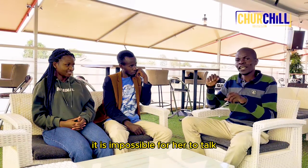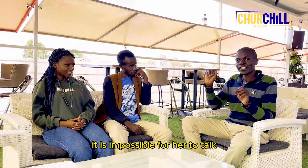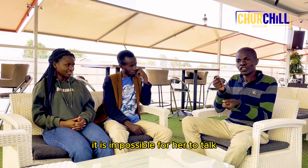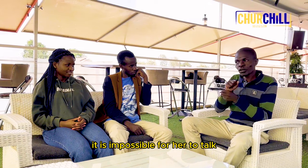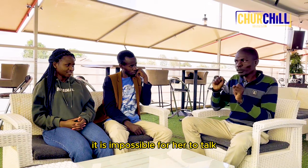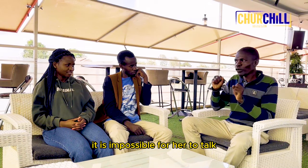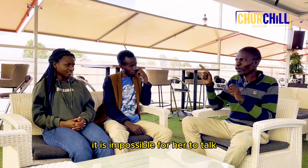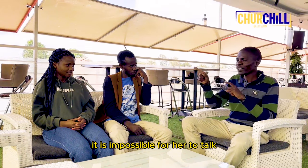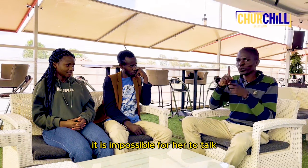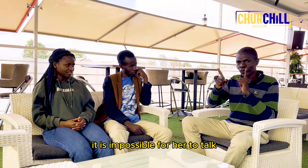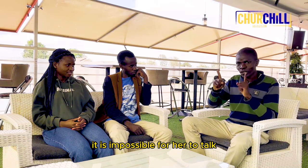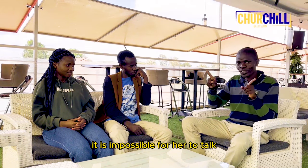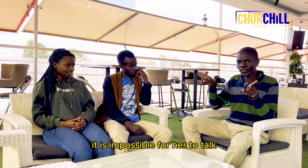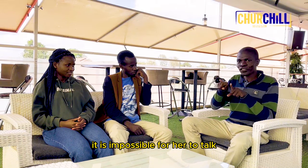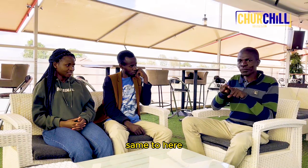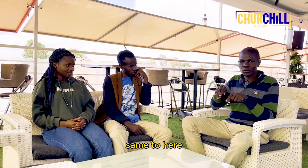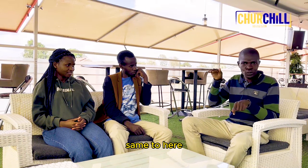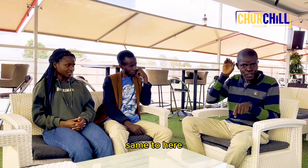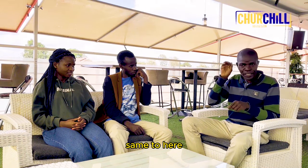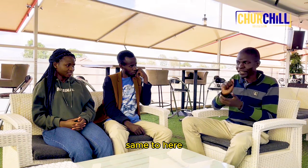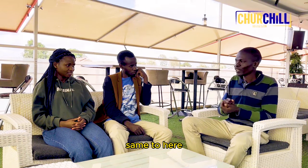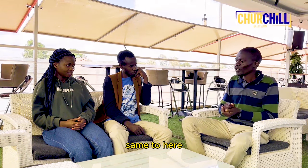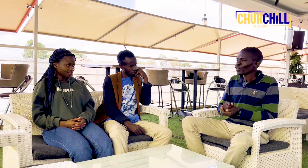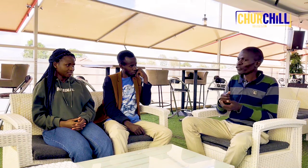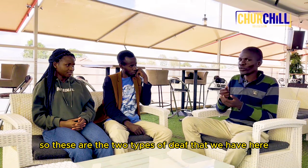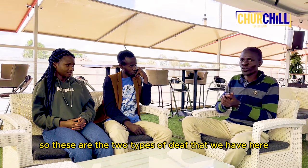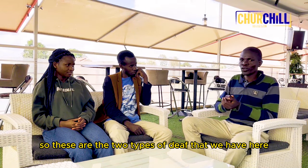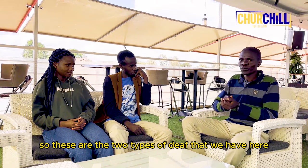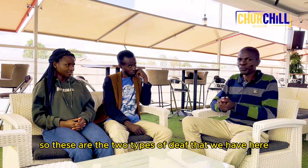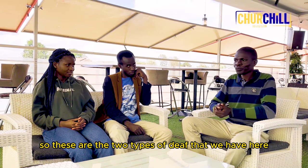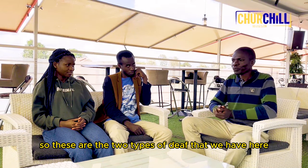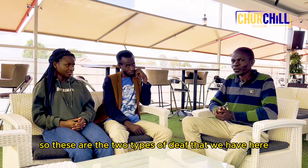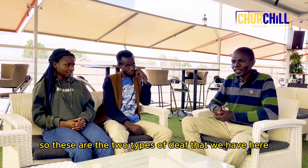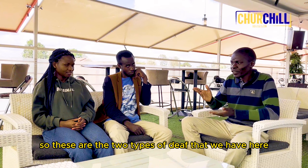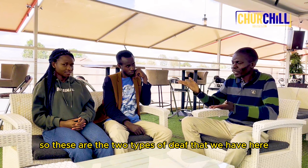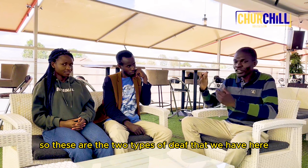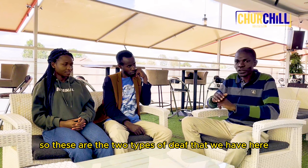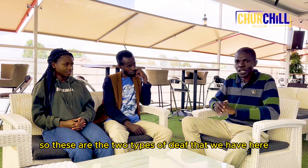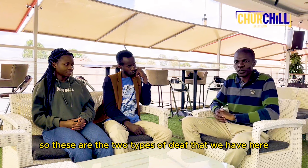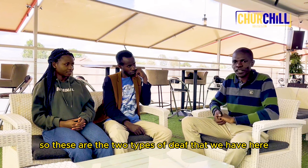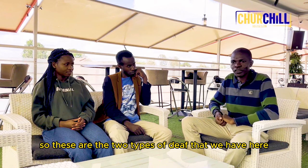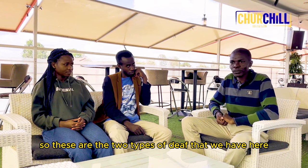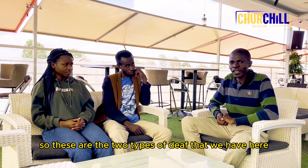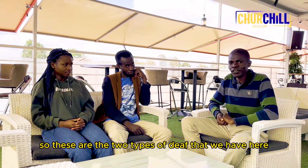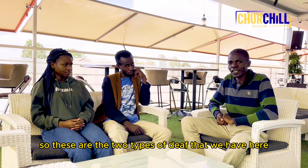It is impossible for deaf. to talk. Same, too, here. So, these are the two types of deaf that we have here.